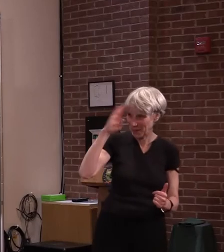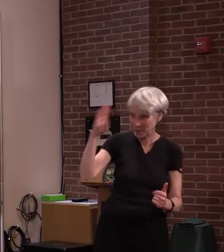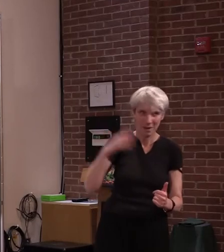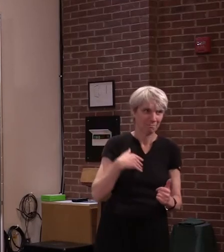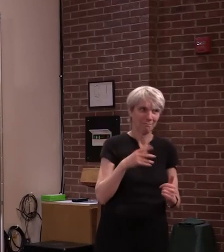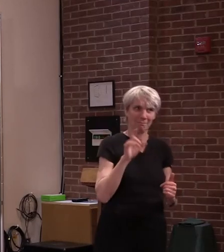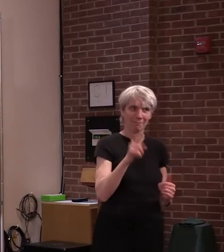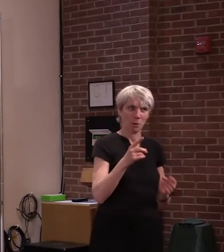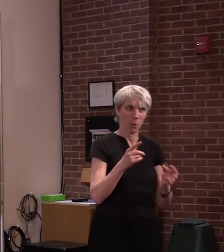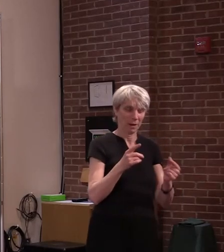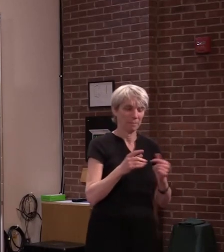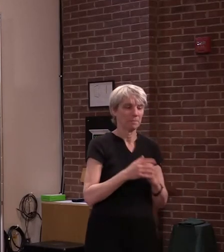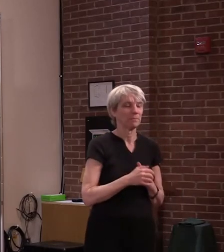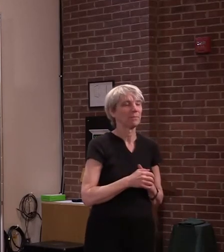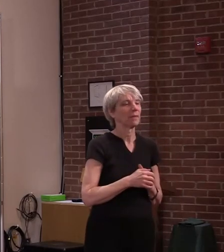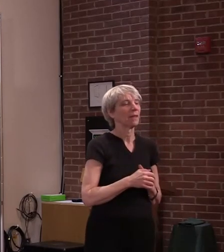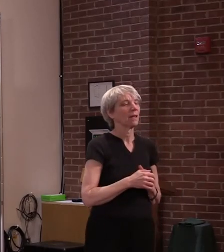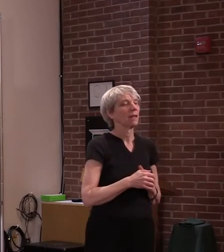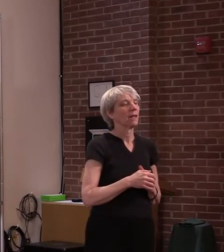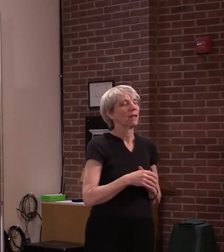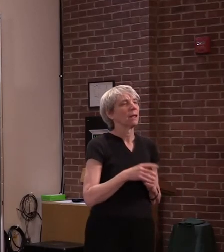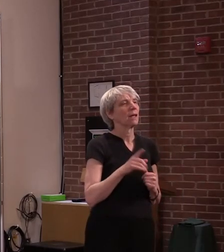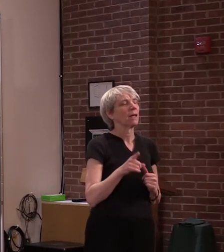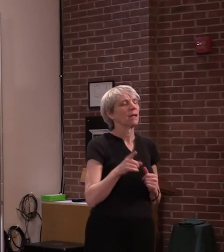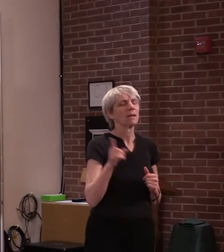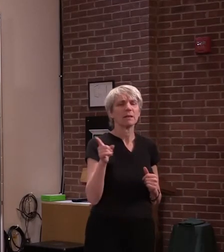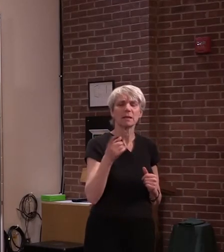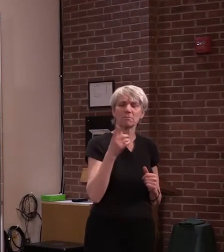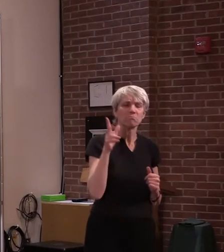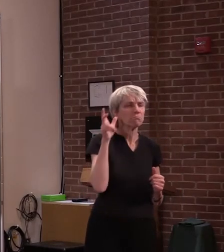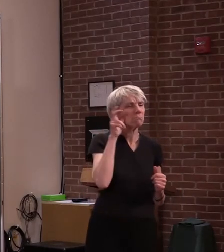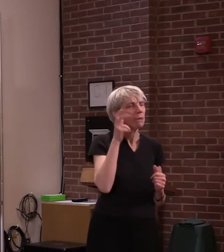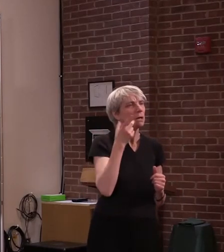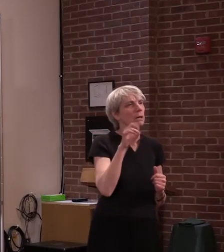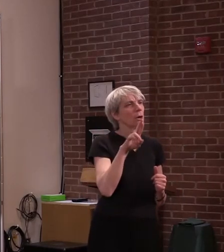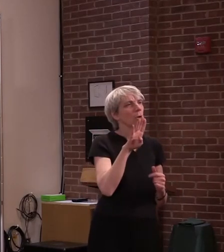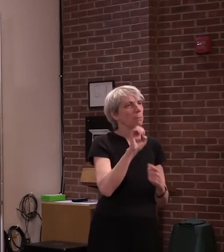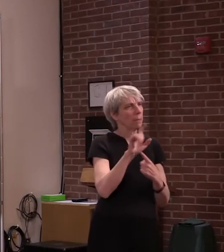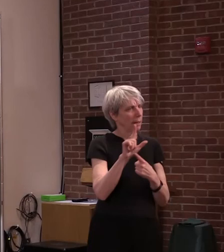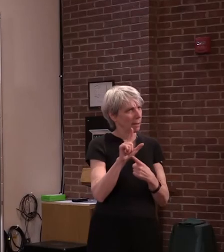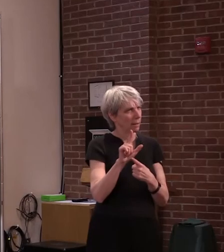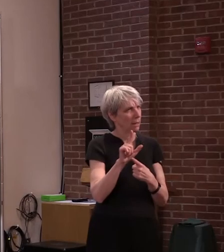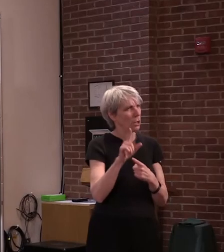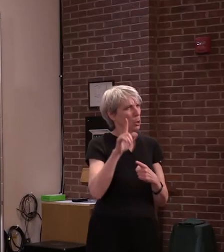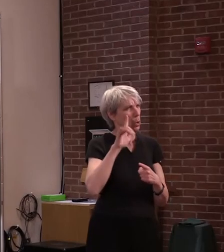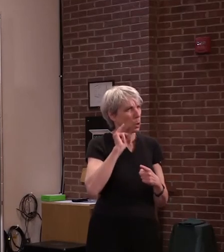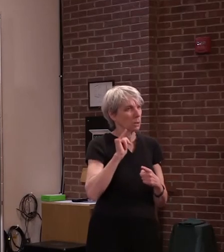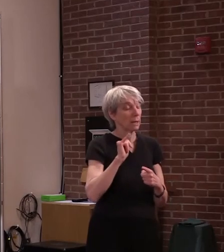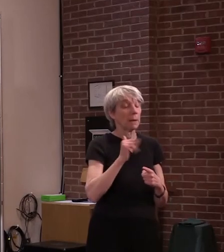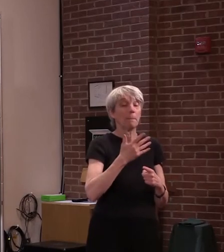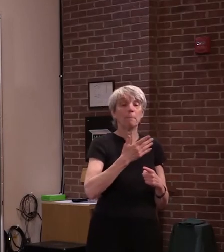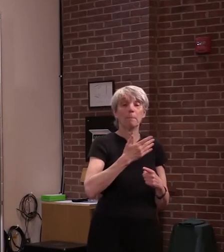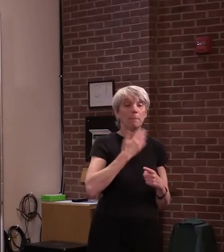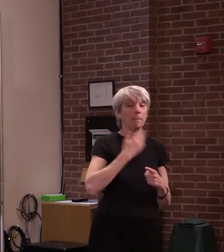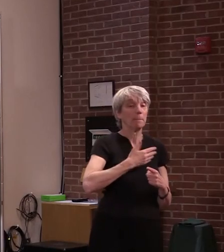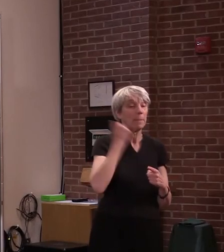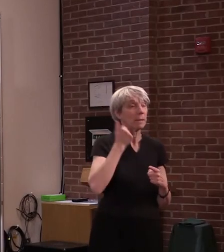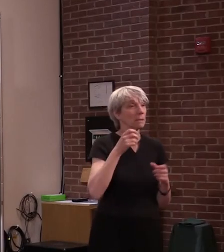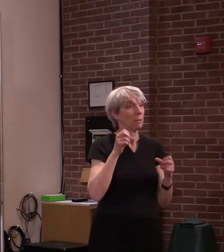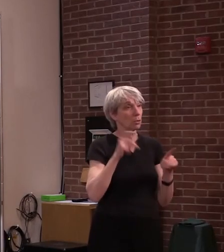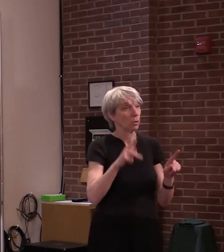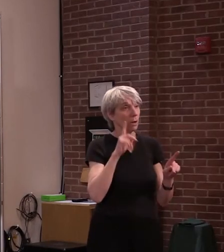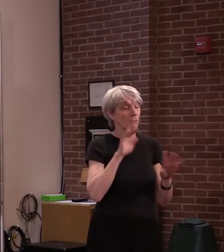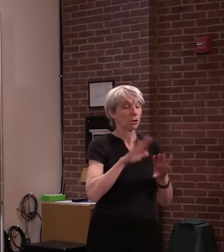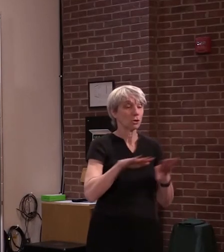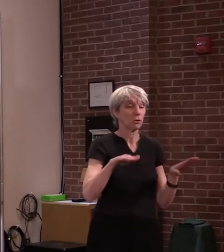quick. Just trying to hop off what Dr. Bell said. It sounds like, to sum up, the best chance that we have for kids to have a somewhat